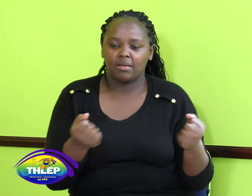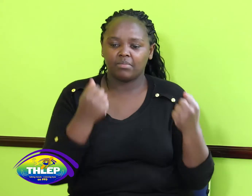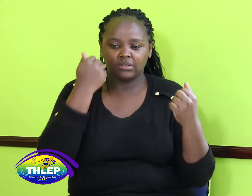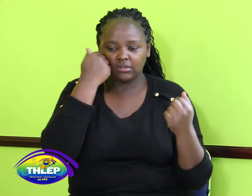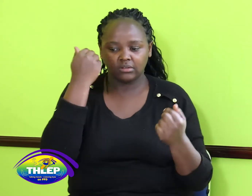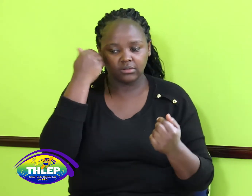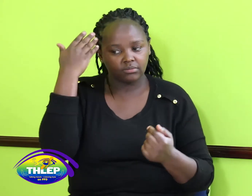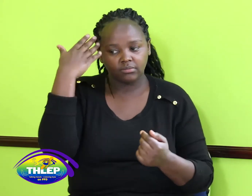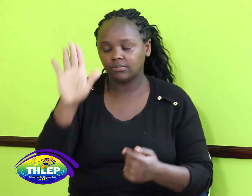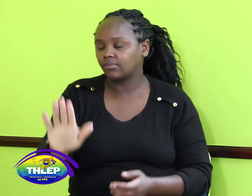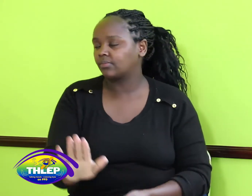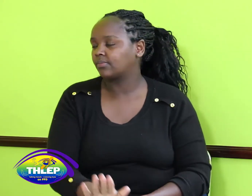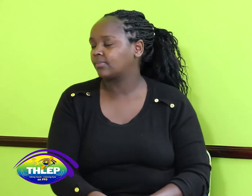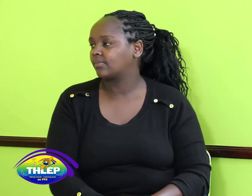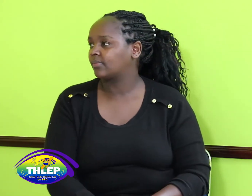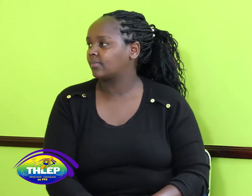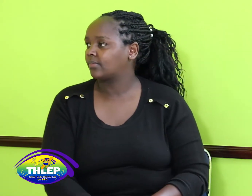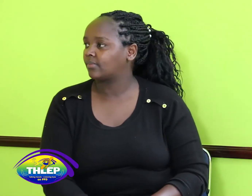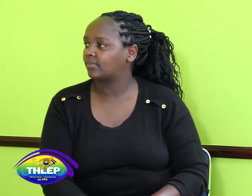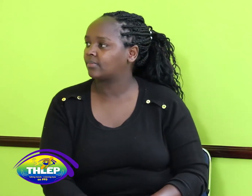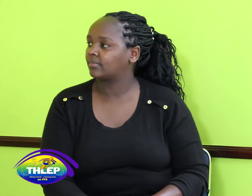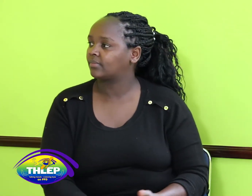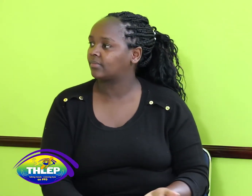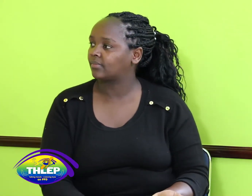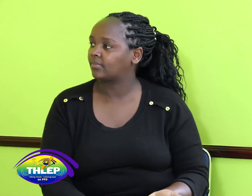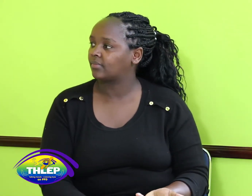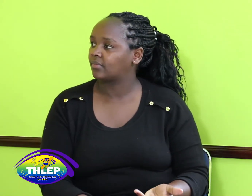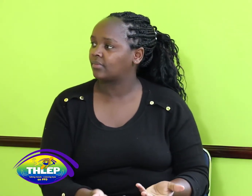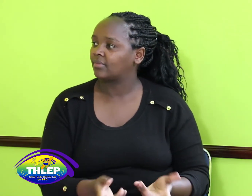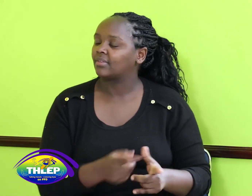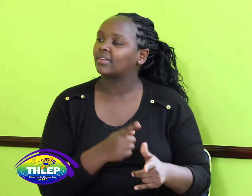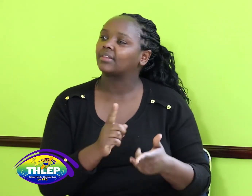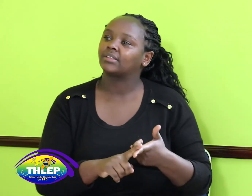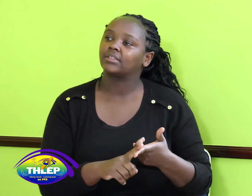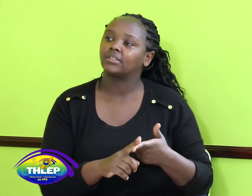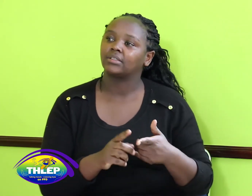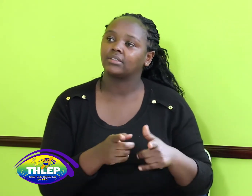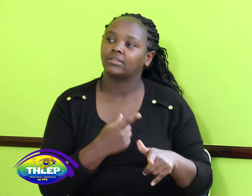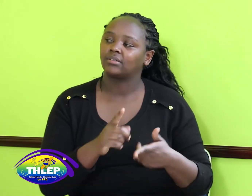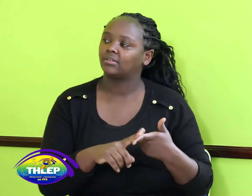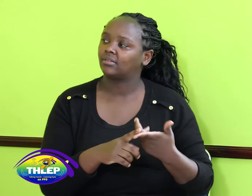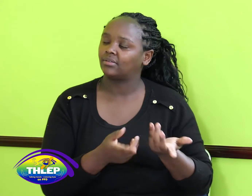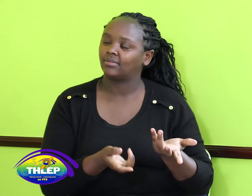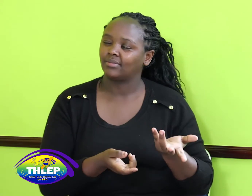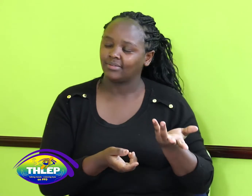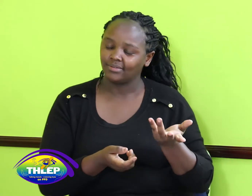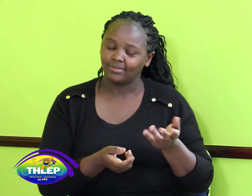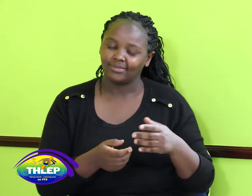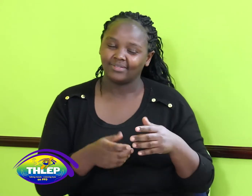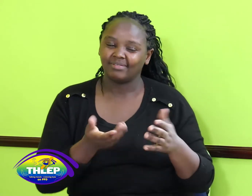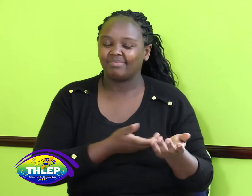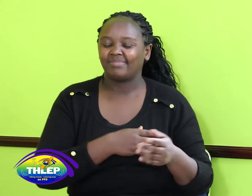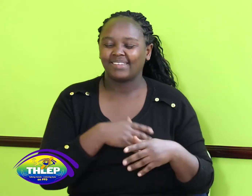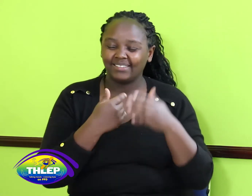secondborn passed away. From which sickness, I don't know. Yeah.